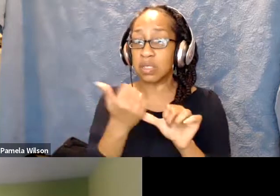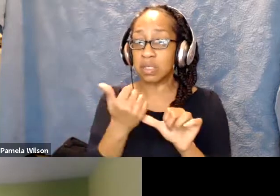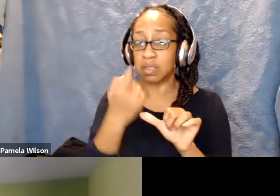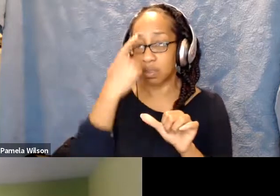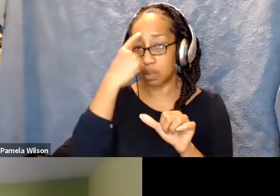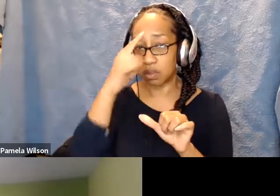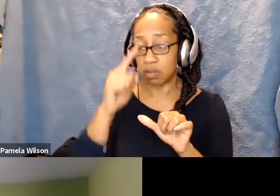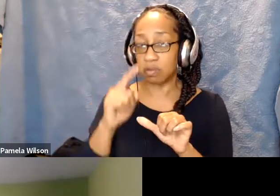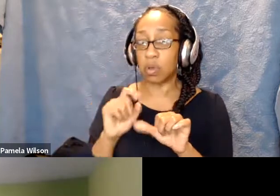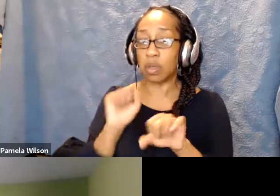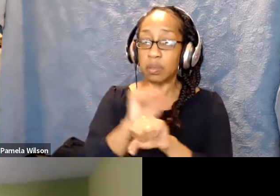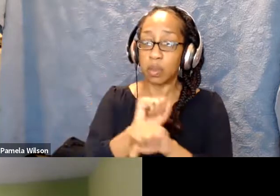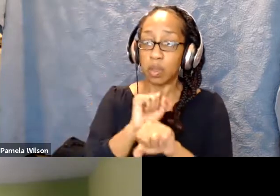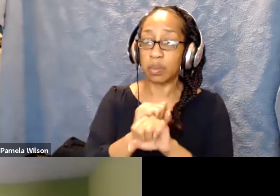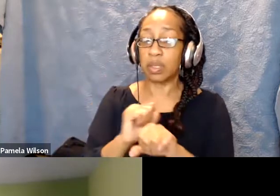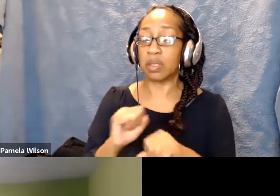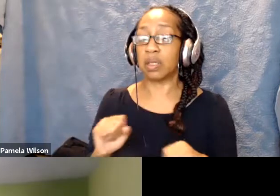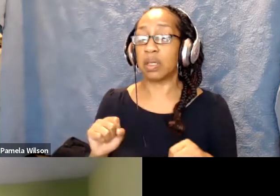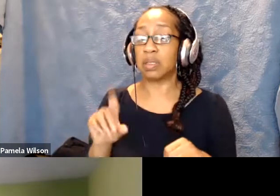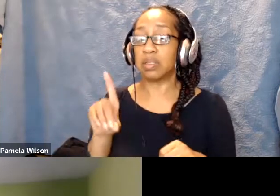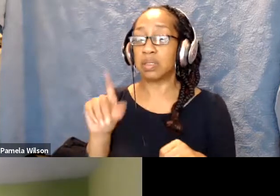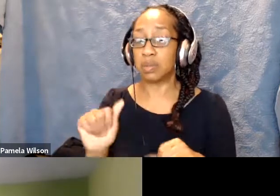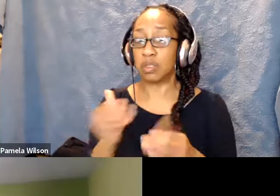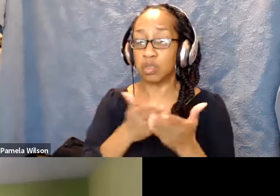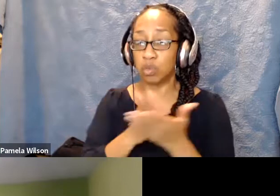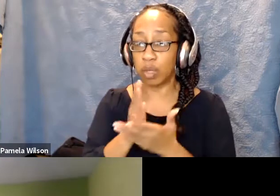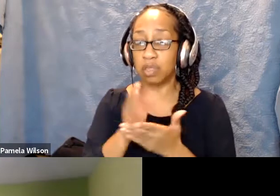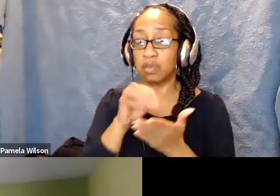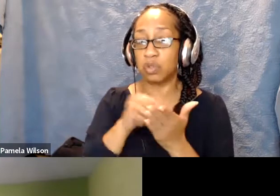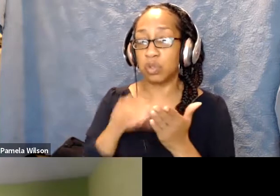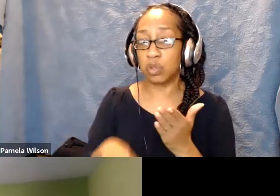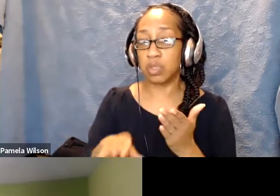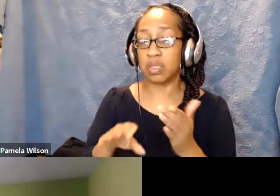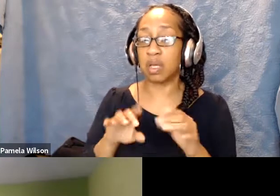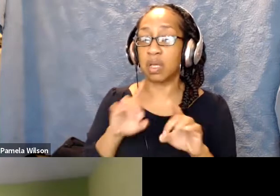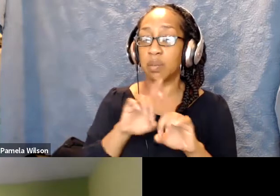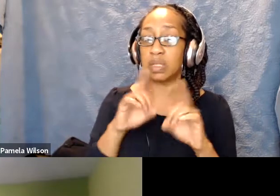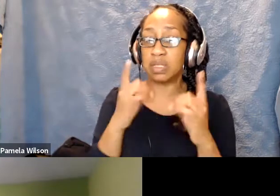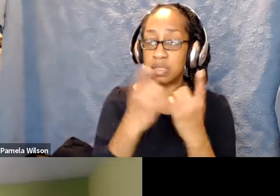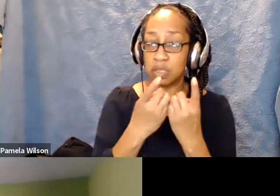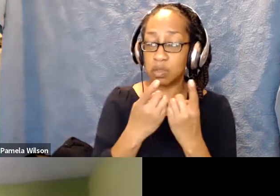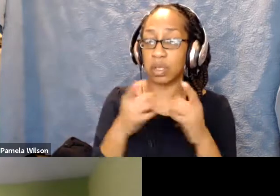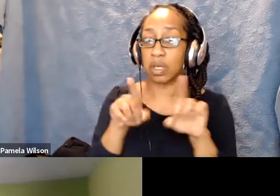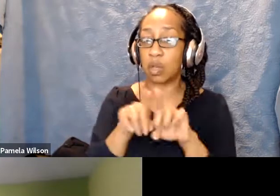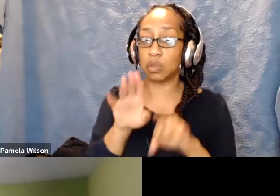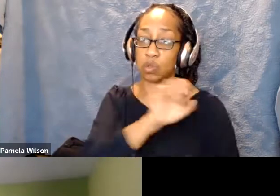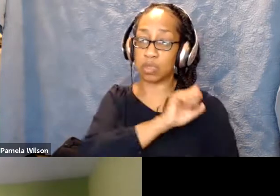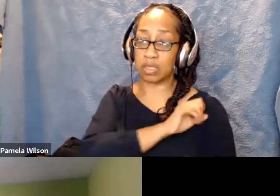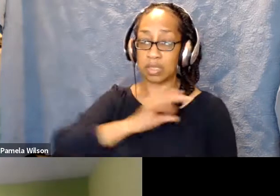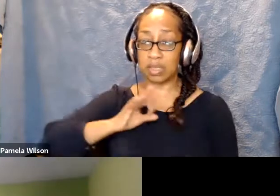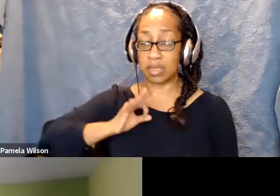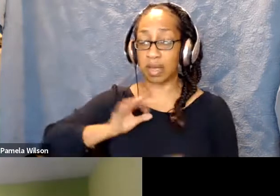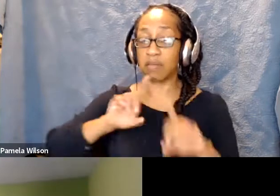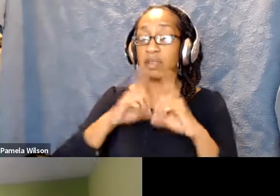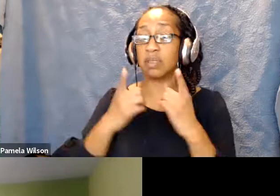rights, and employment skills to students in districts and district staff. The Department of Education